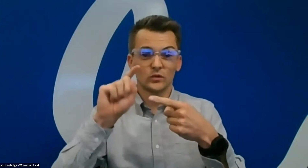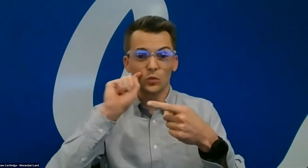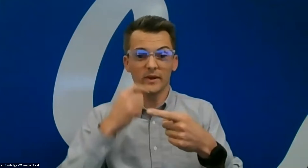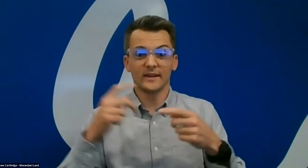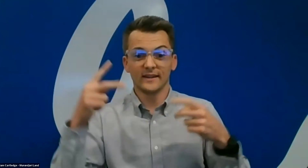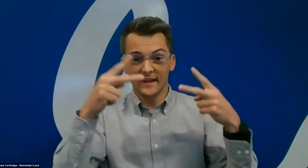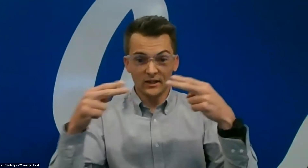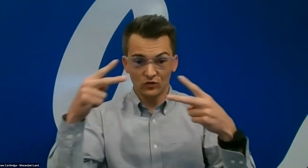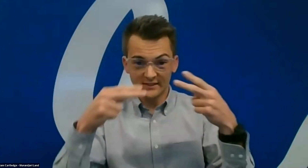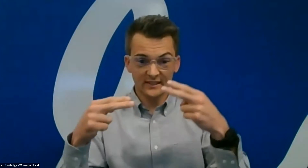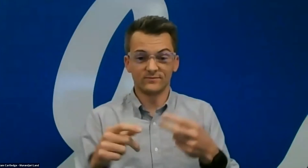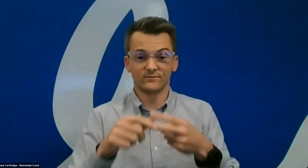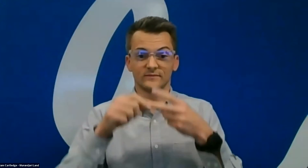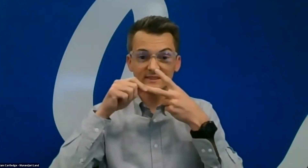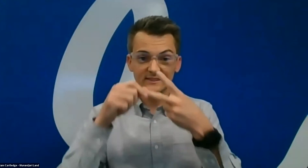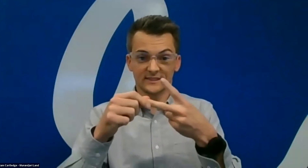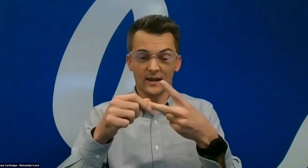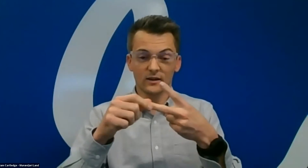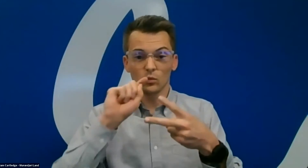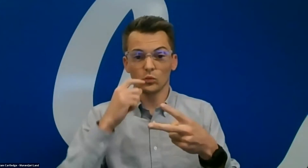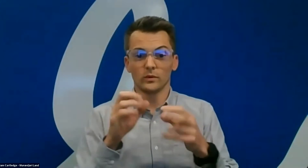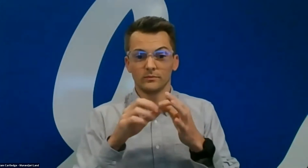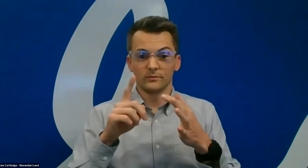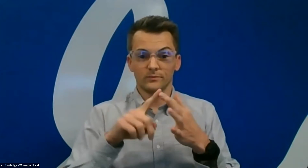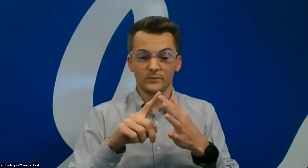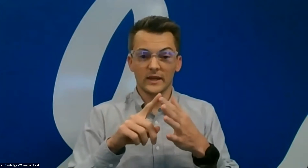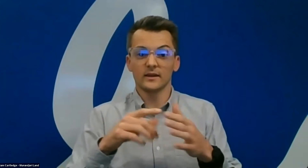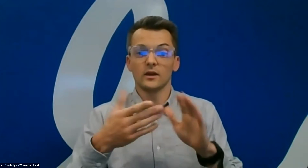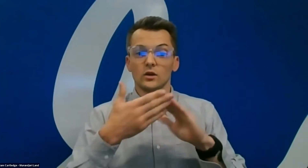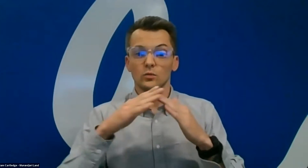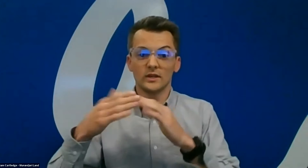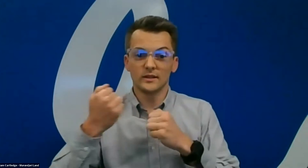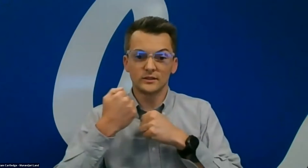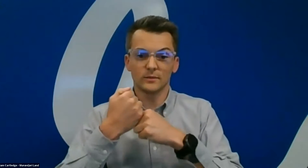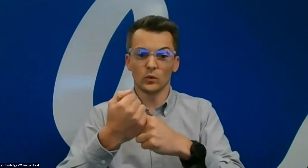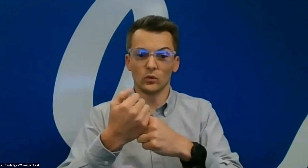will show you 2 videos now. One is of a hairdresser